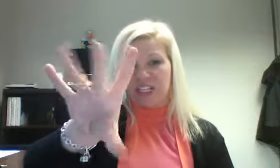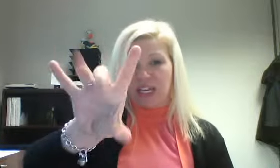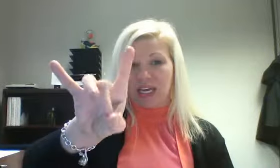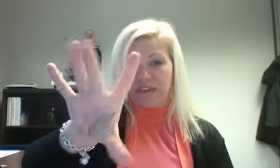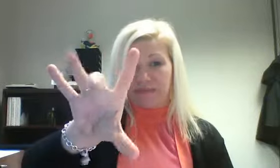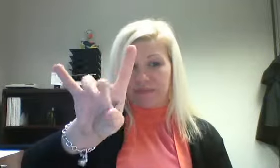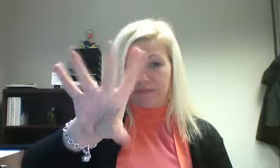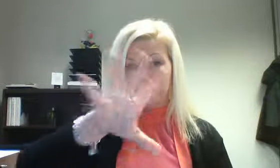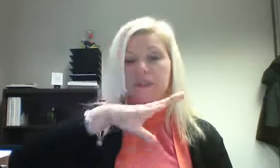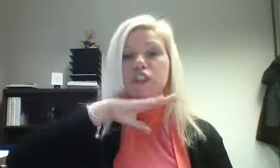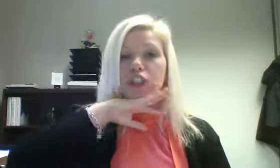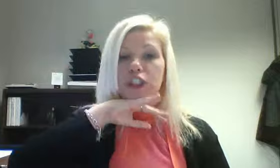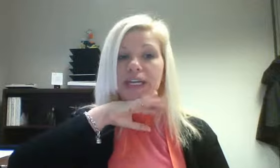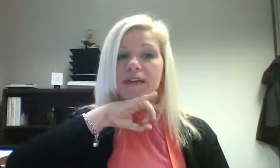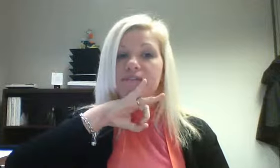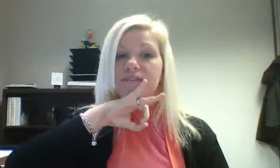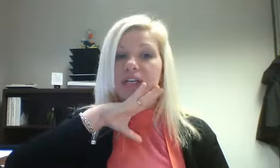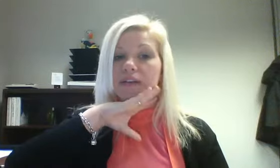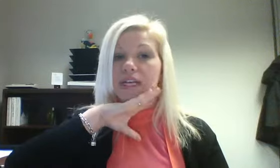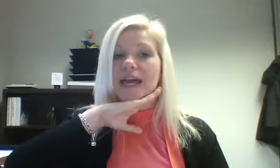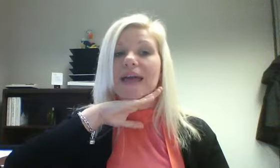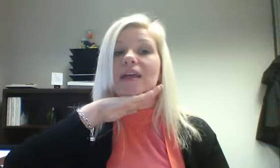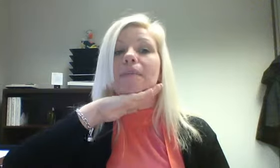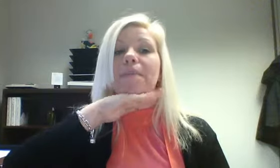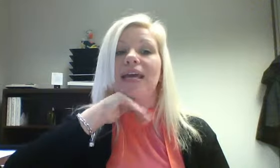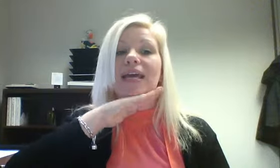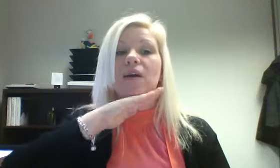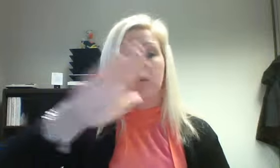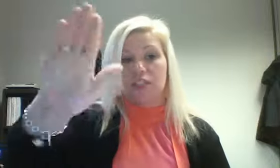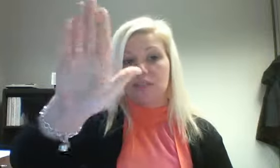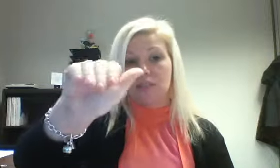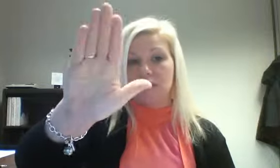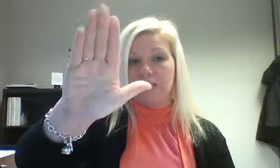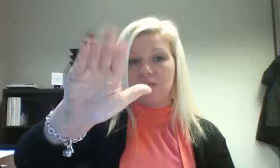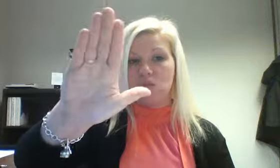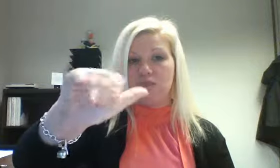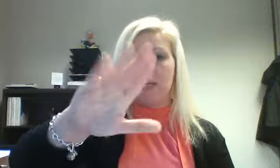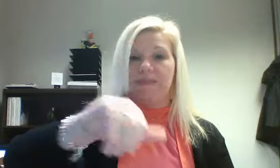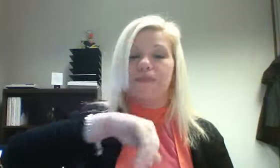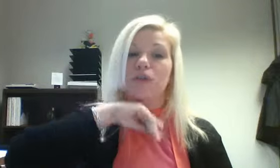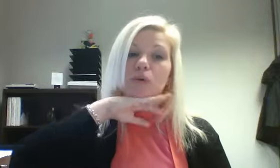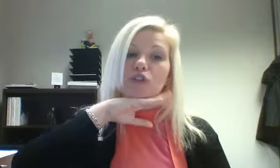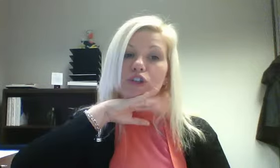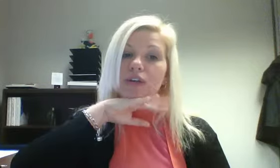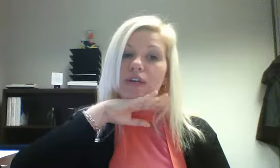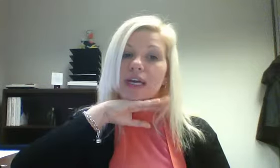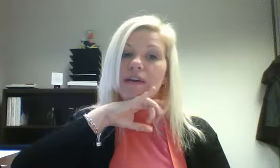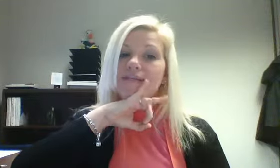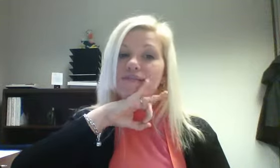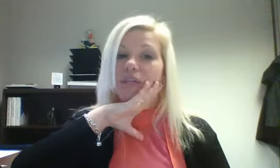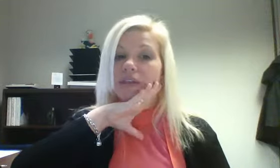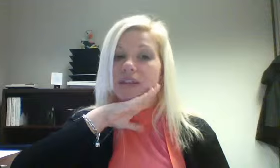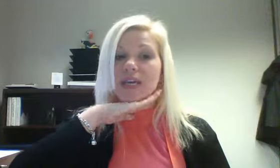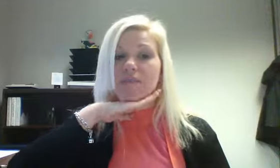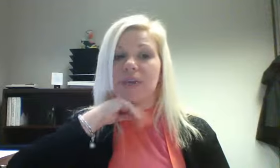flick. Dirty, filthy, and then pig, which is this movement. So dirty, filthy,